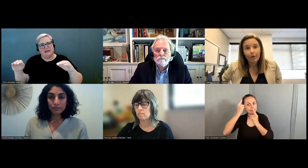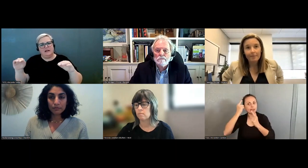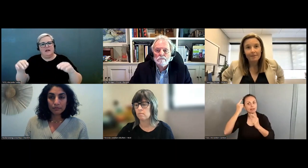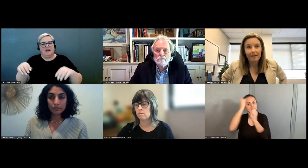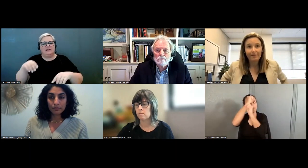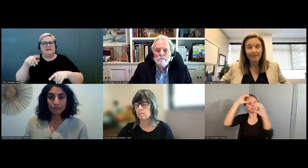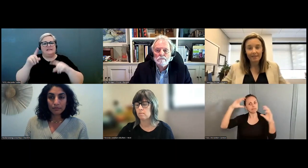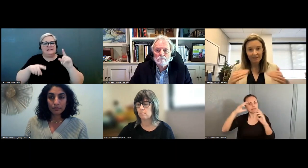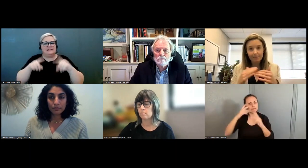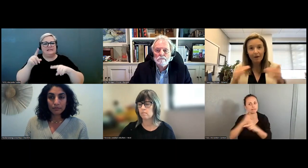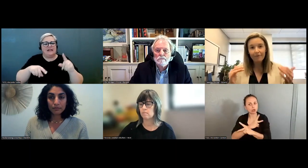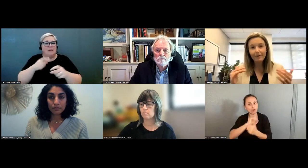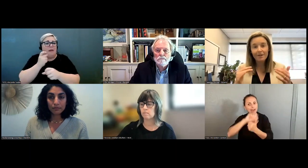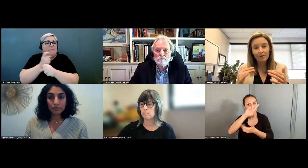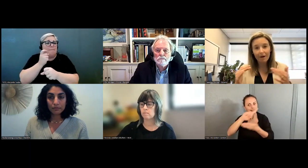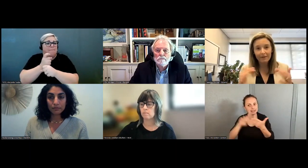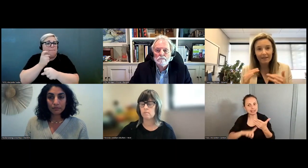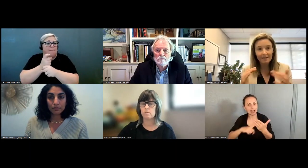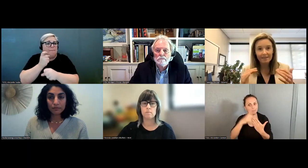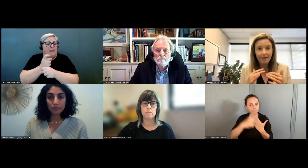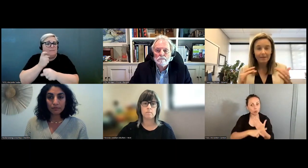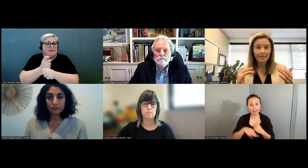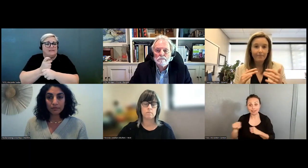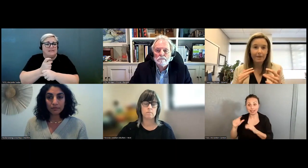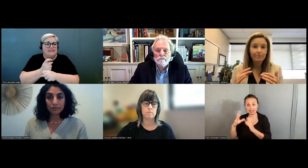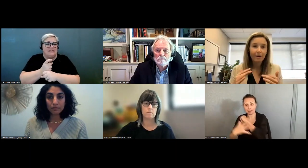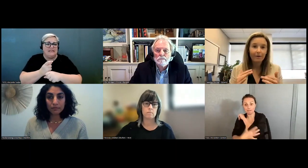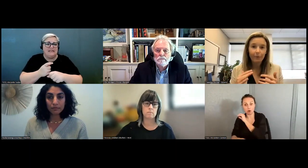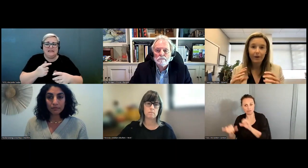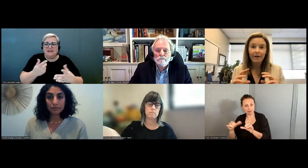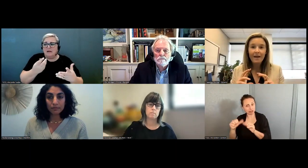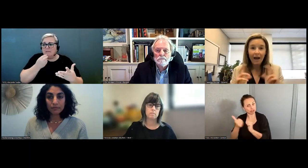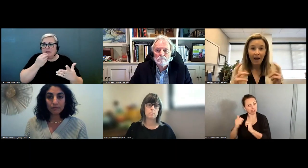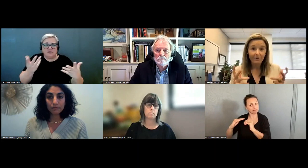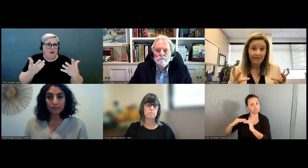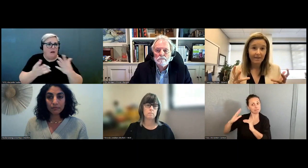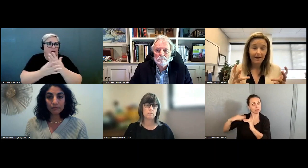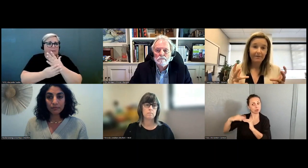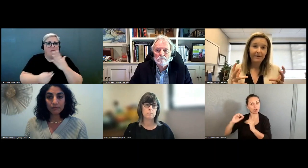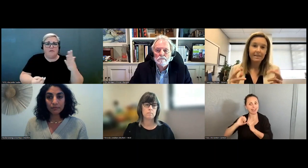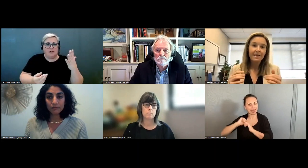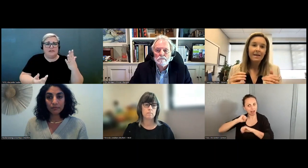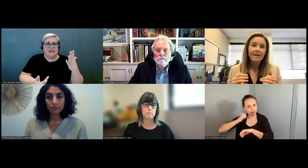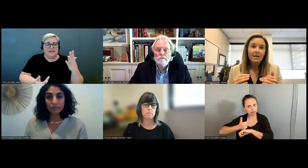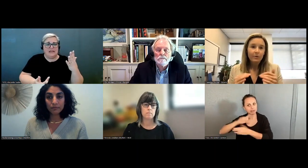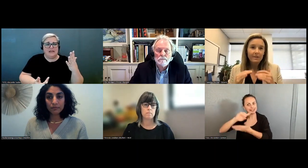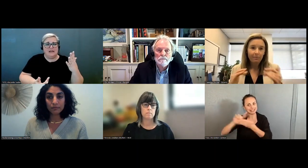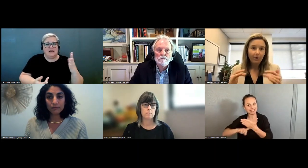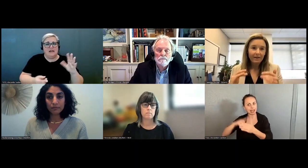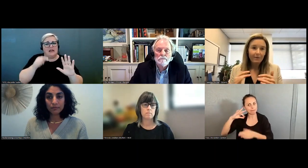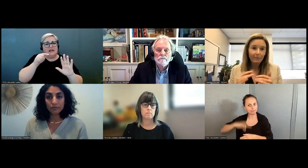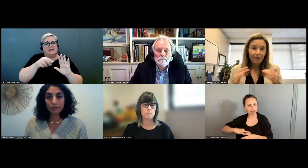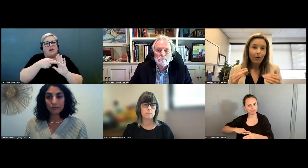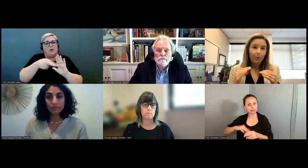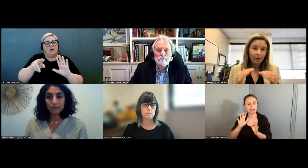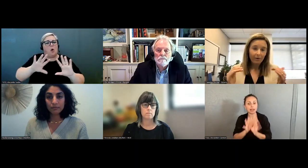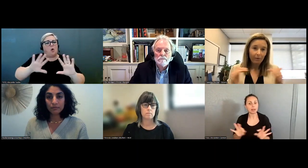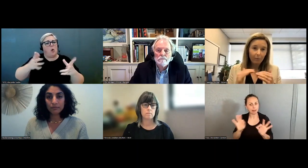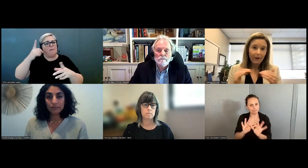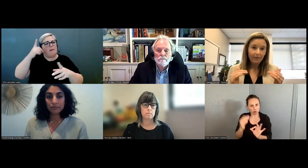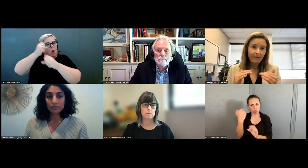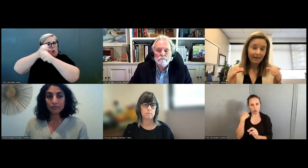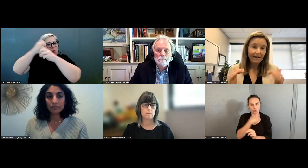designing programs and benefits, because this poverty measure often gets as a benchmark for how you design benefits. So it's important that we